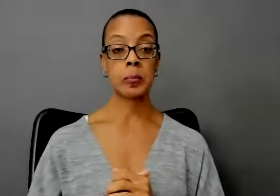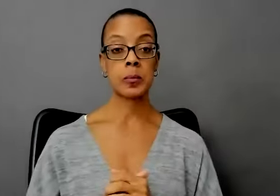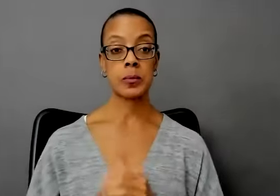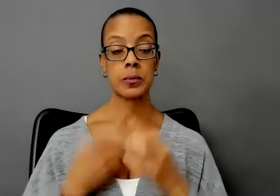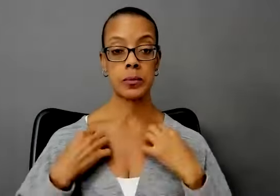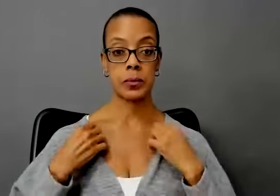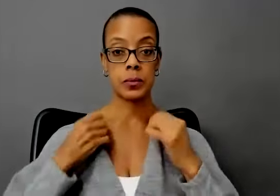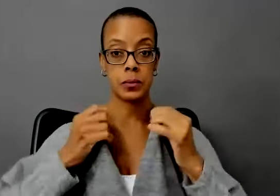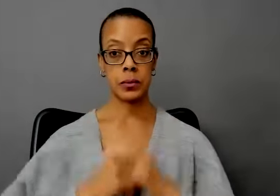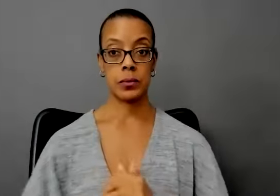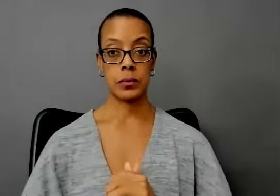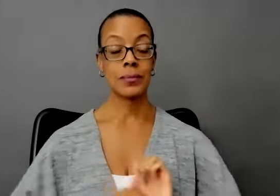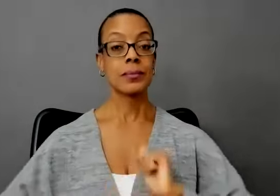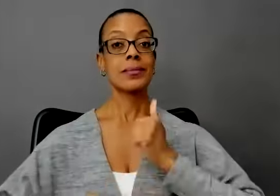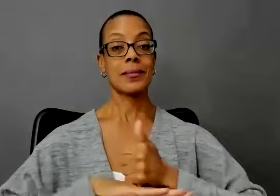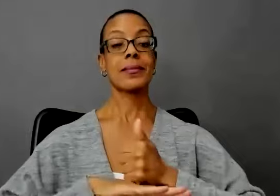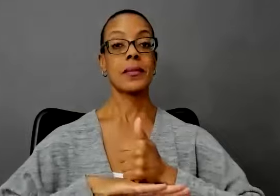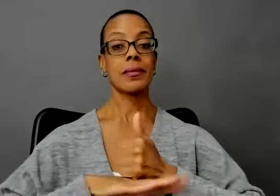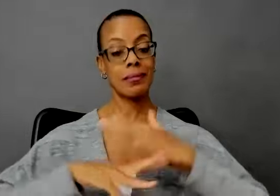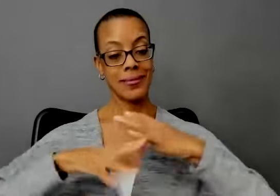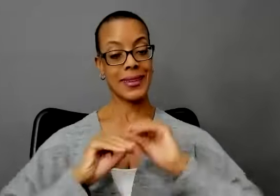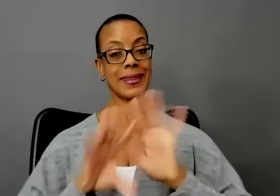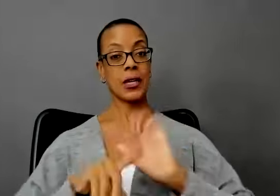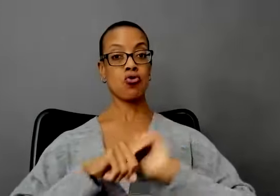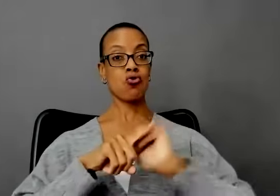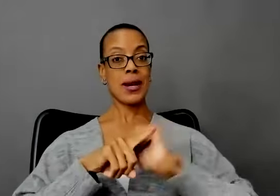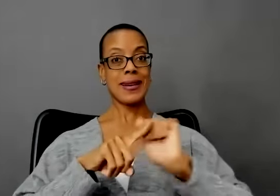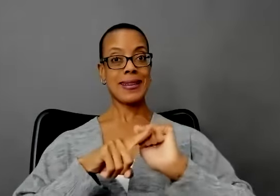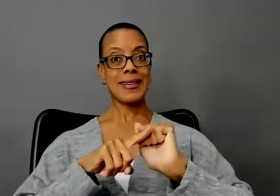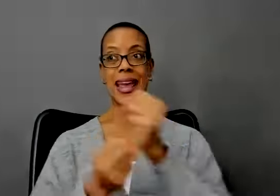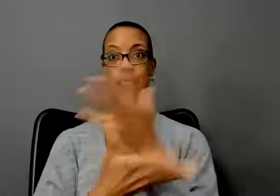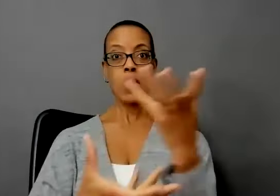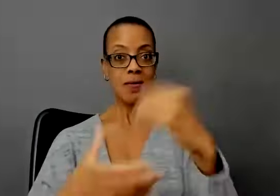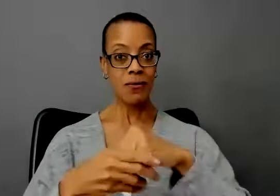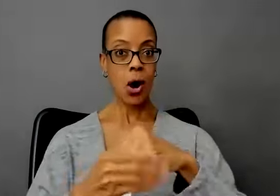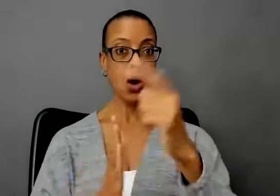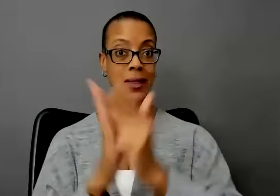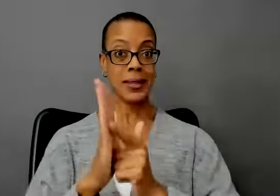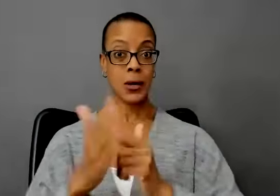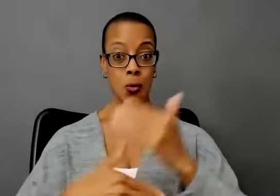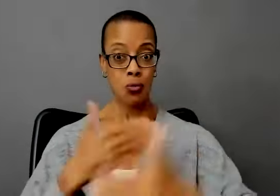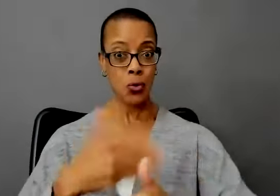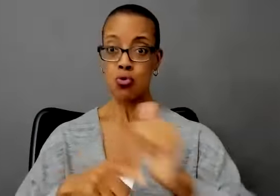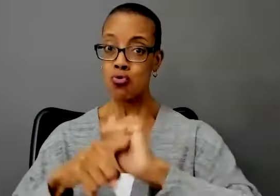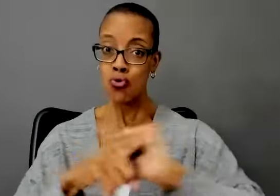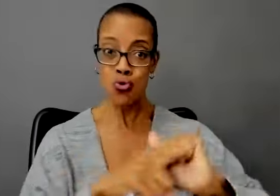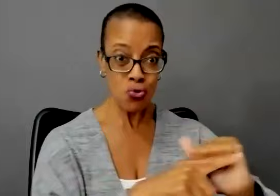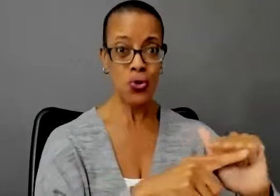Implementing comprehensive training. Effective training for those involved in the legal process is vital, and our provincial justice departments needs